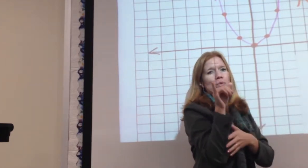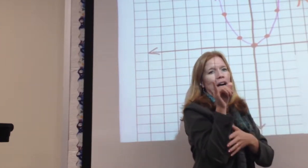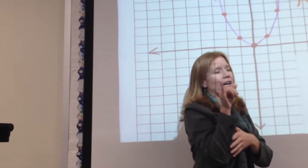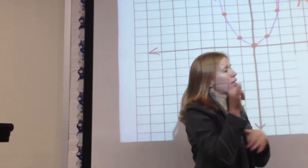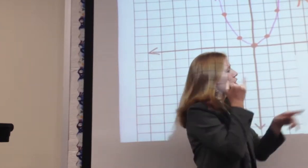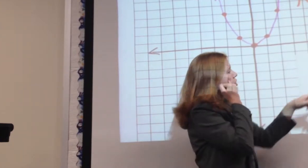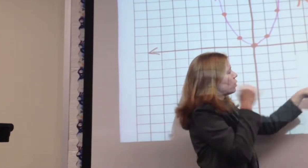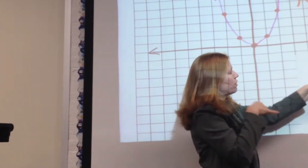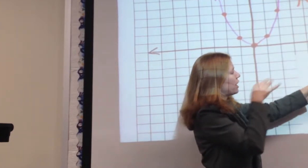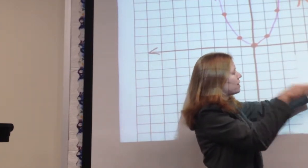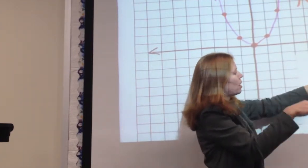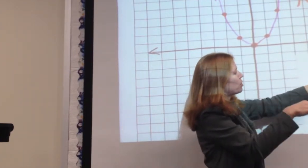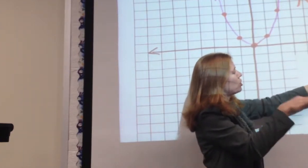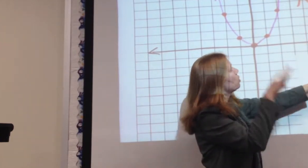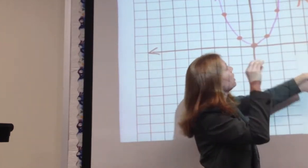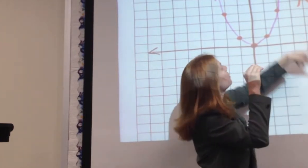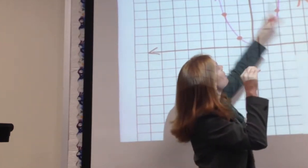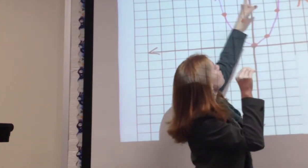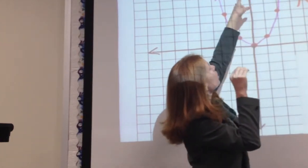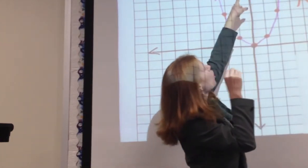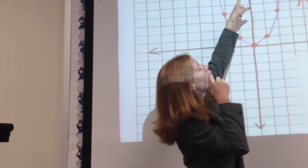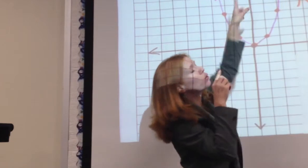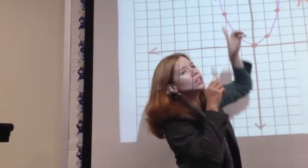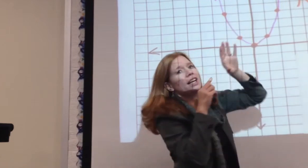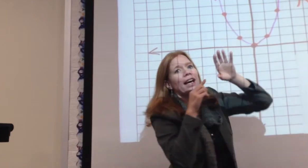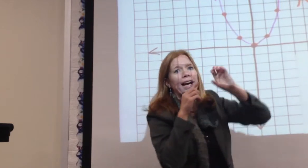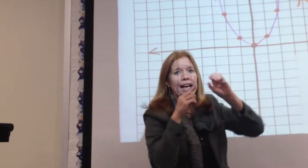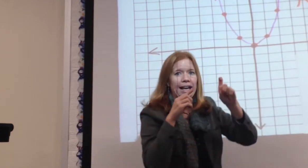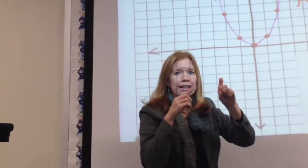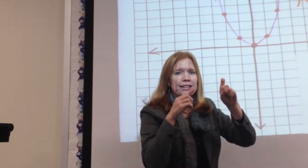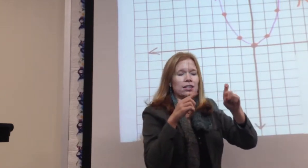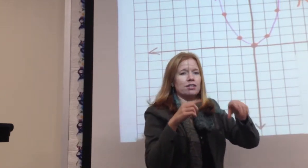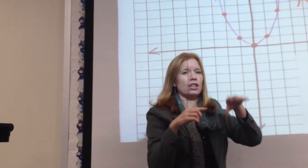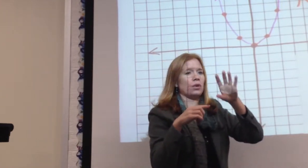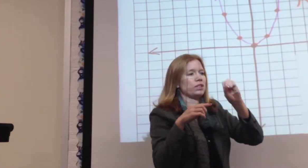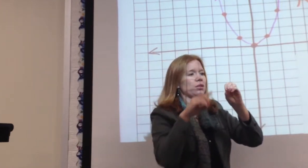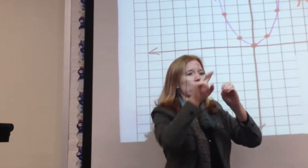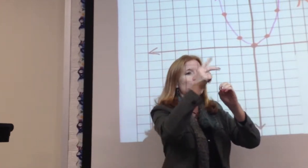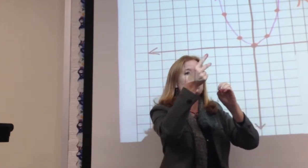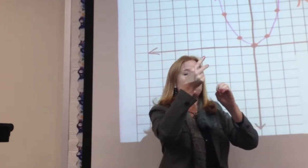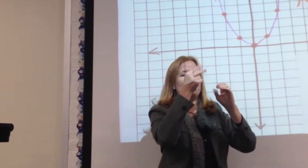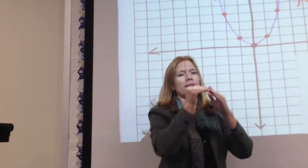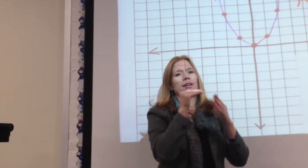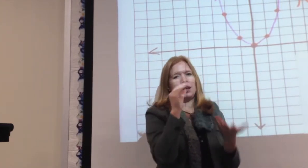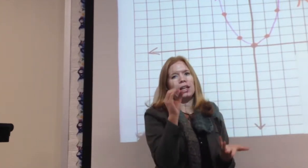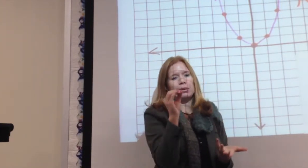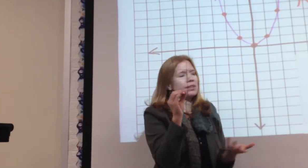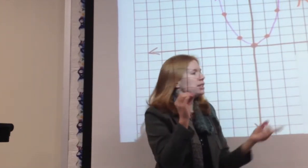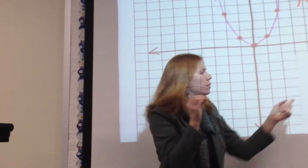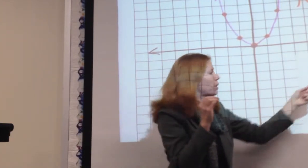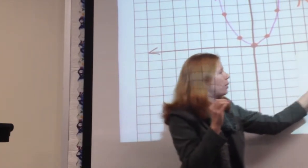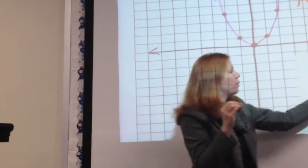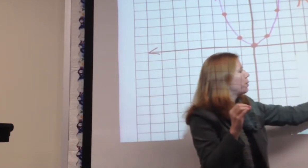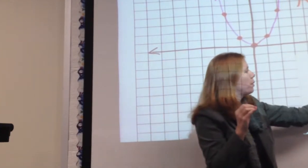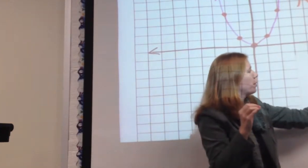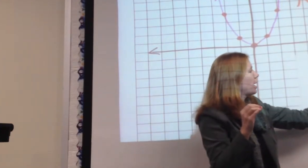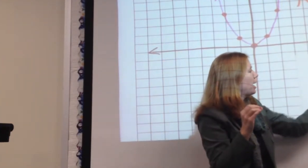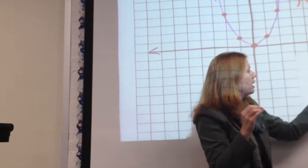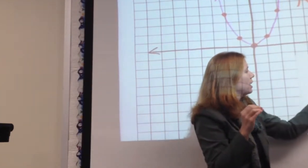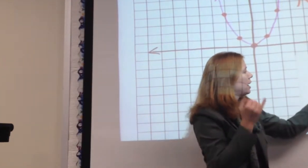y. So if I substitute in 0 for x, so 0 squared equals 0. Okay?